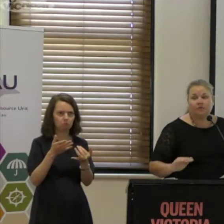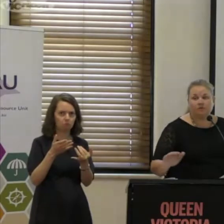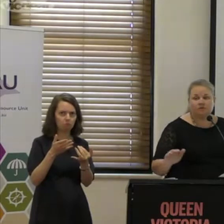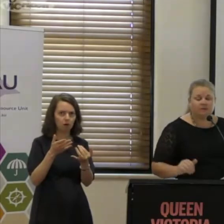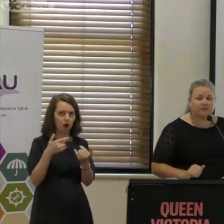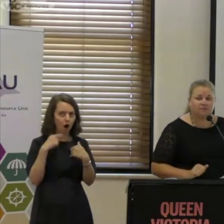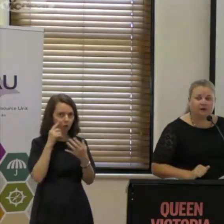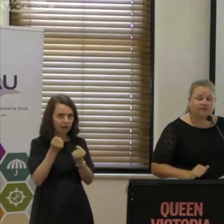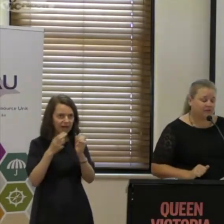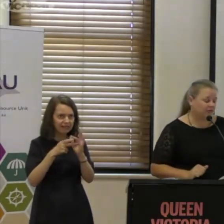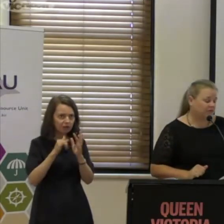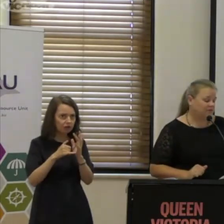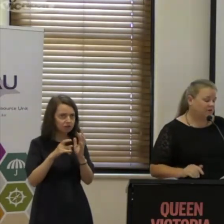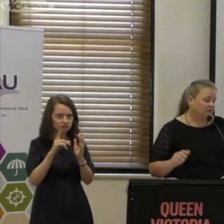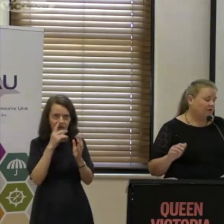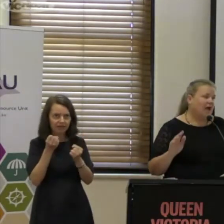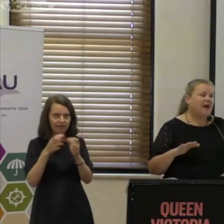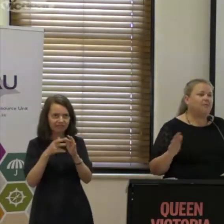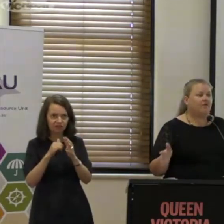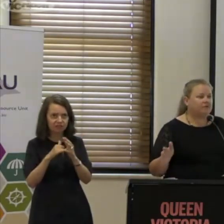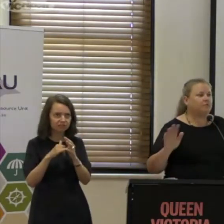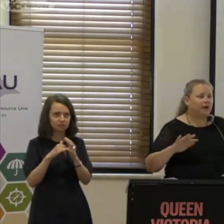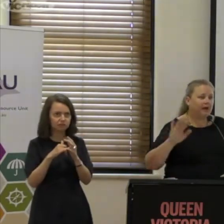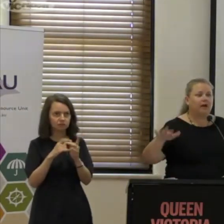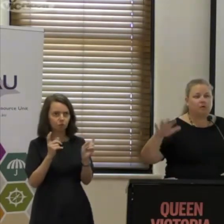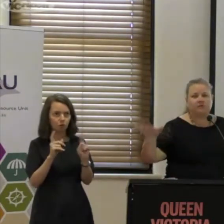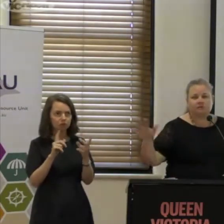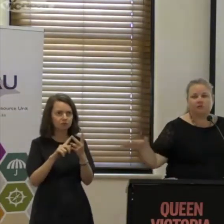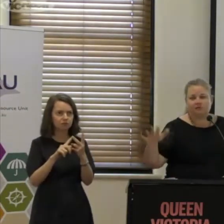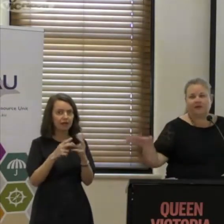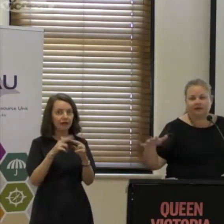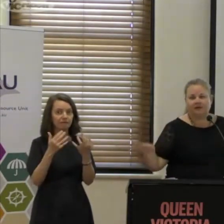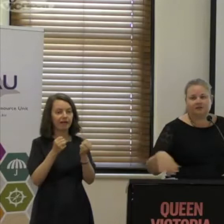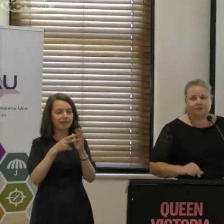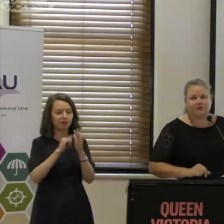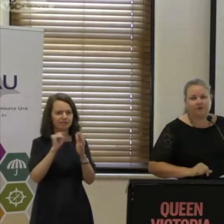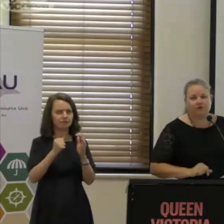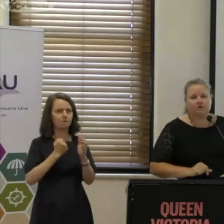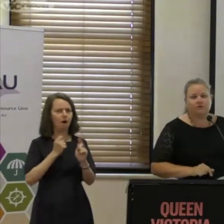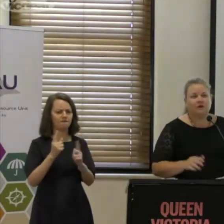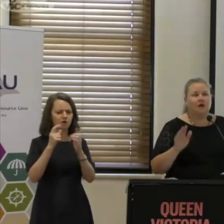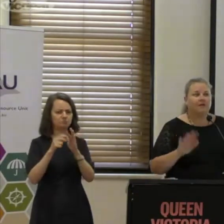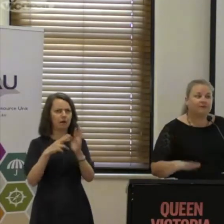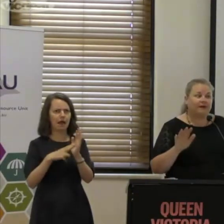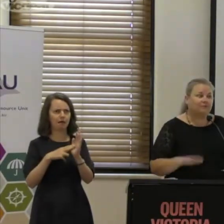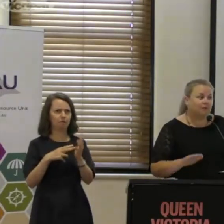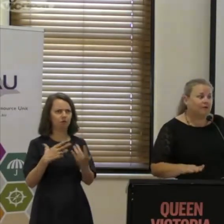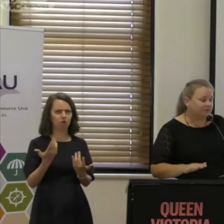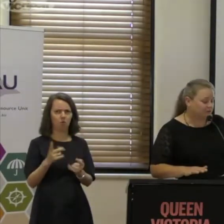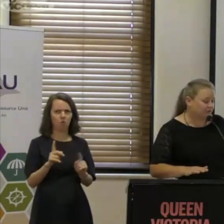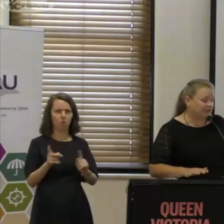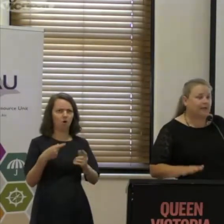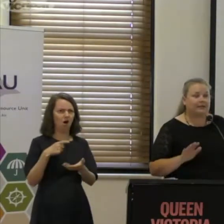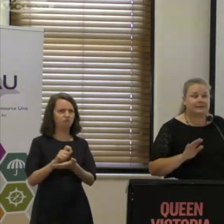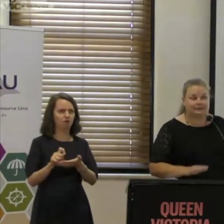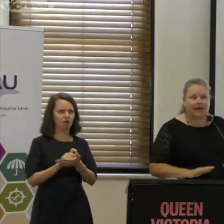and the problems that people might have getting in, and my first plan, and what we just talked about then in terms of the phone calls. But in fact, what I'm going to be